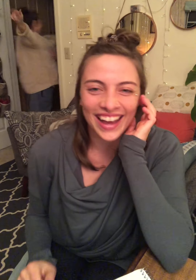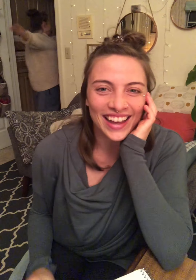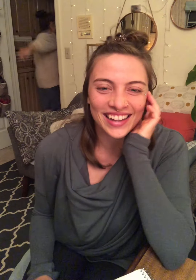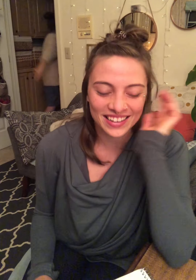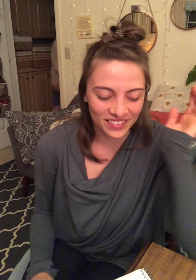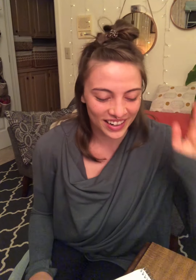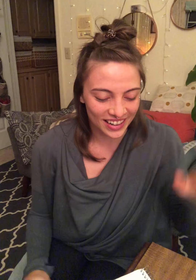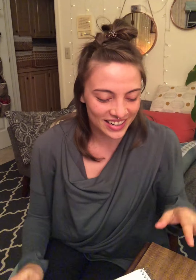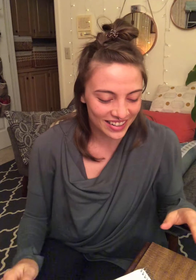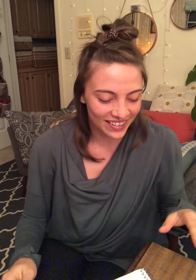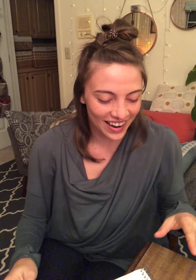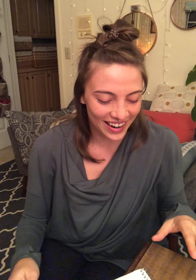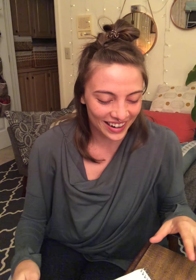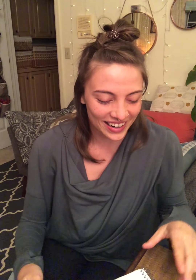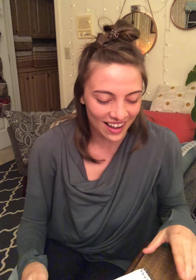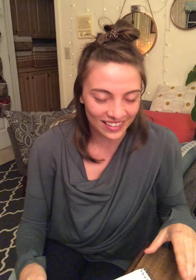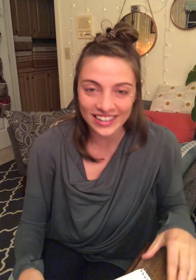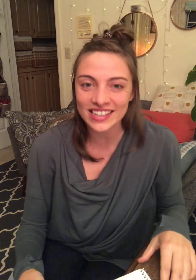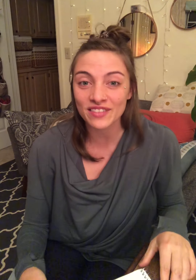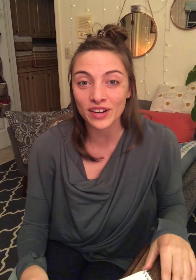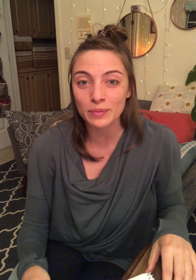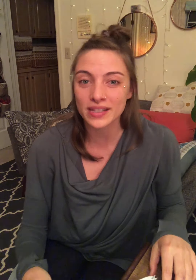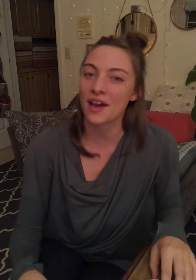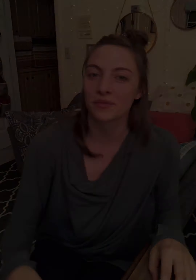And we're gonna do our colors and verbs now.